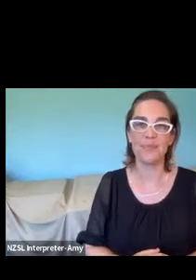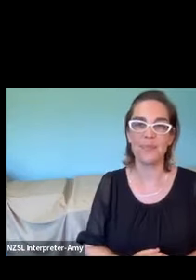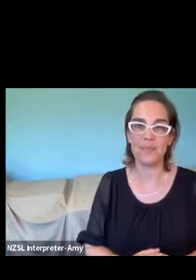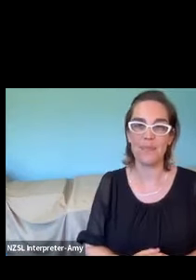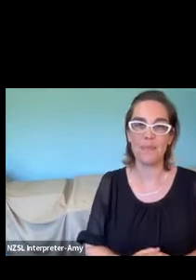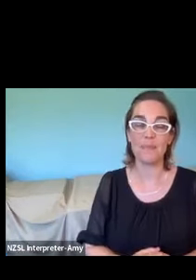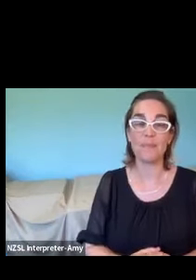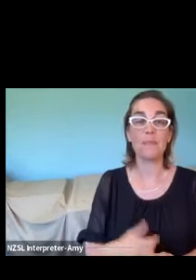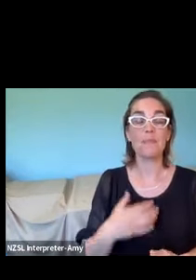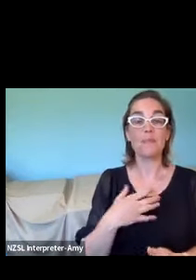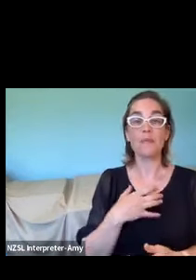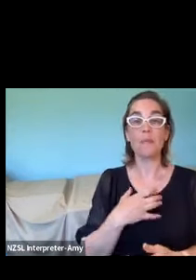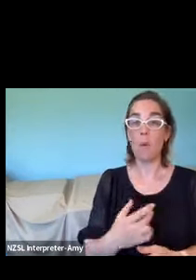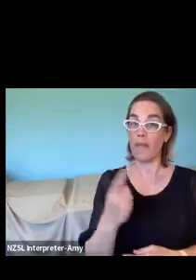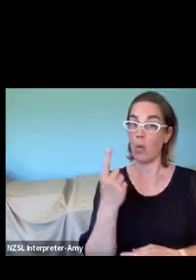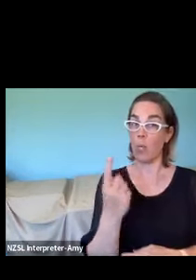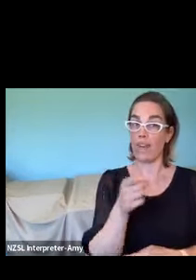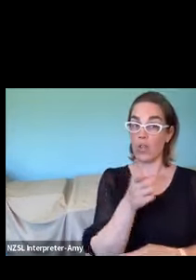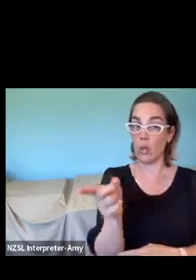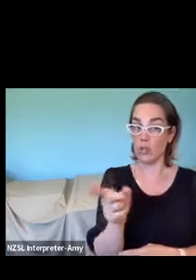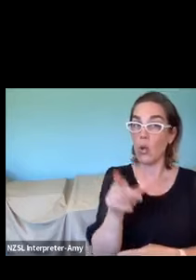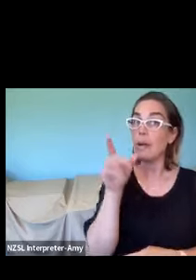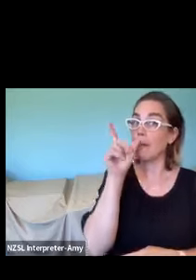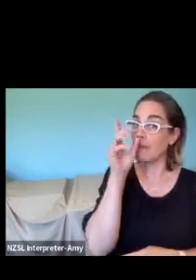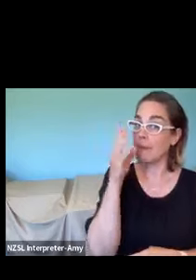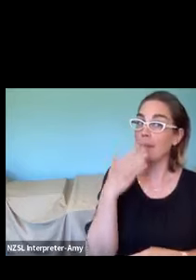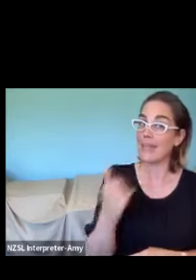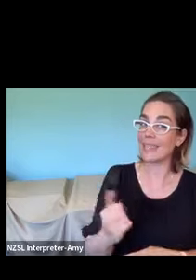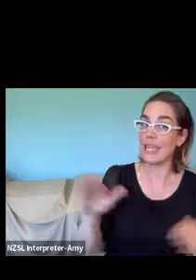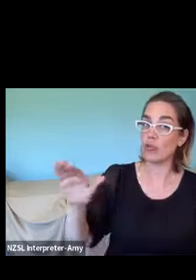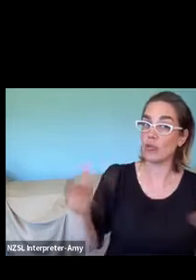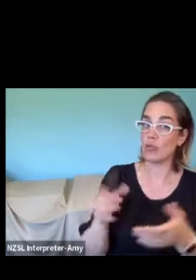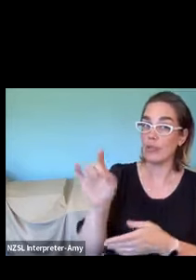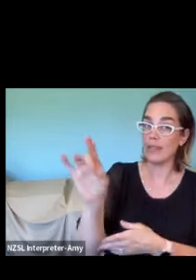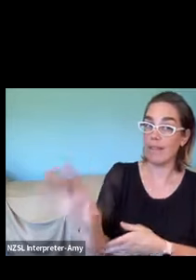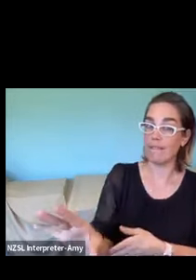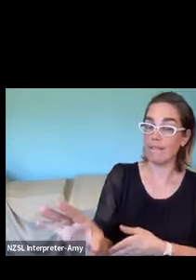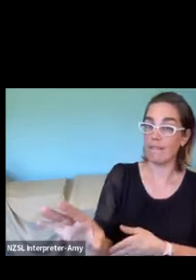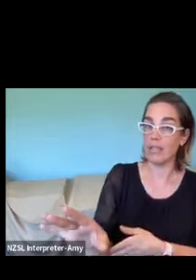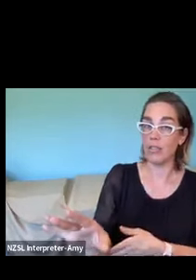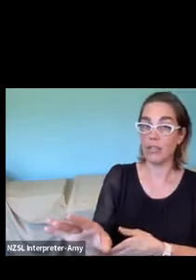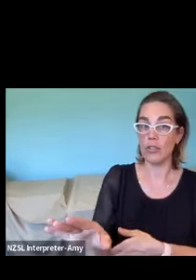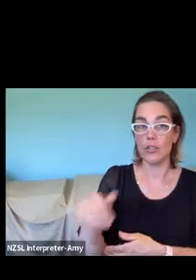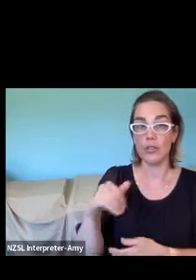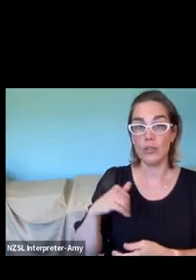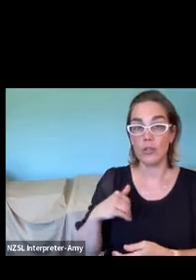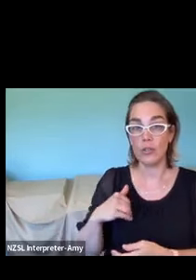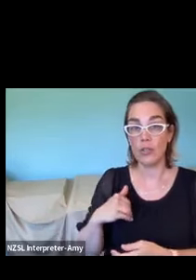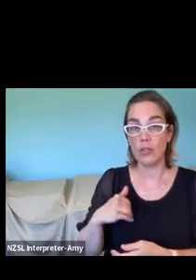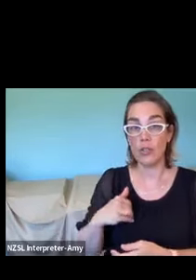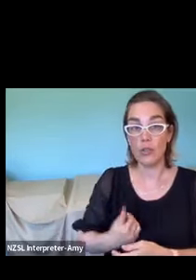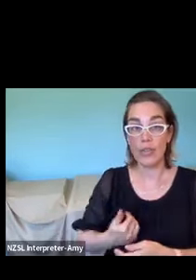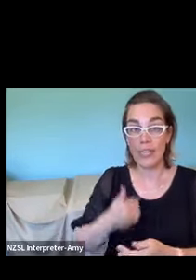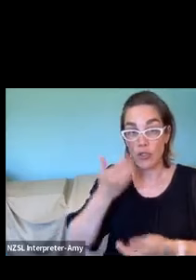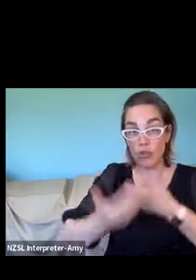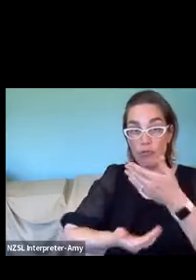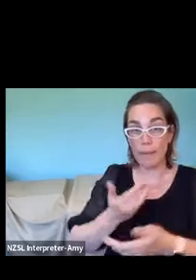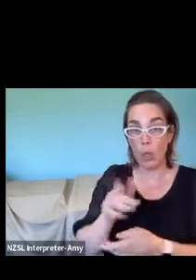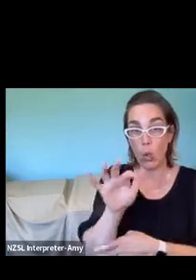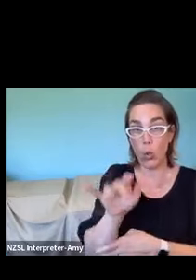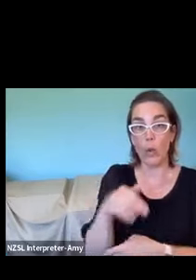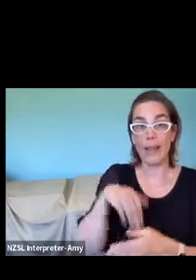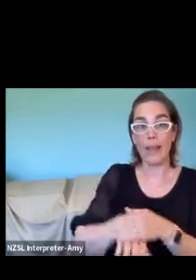There's more than one of you here, so if you'd like to introduce yourselves, would you require a descriptor of who is in the Zoom